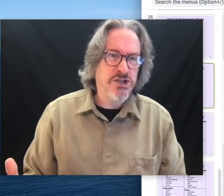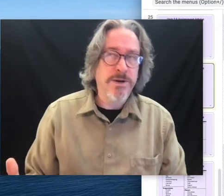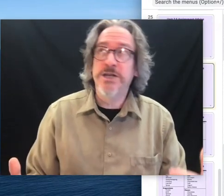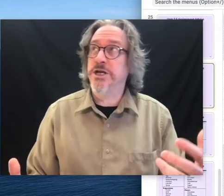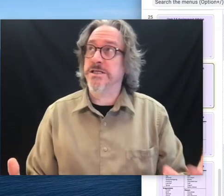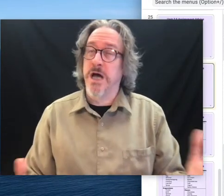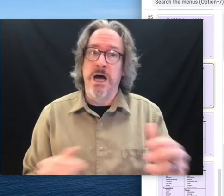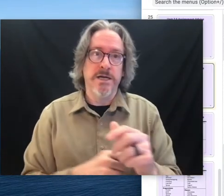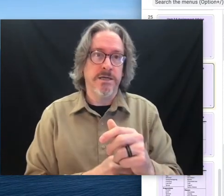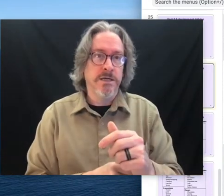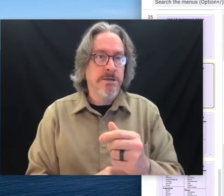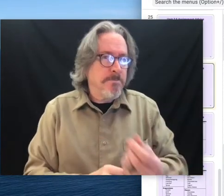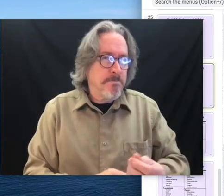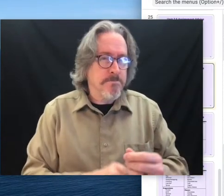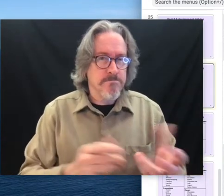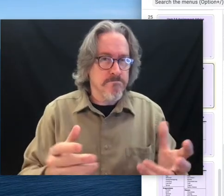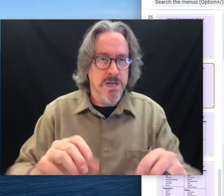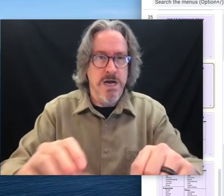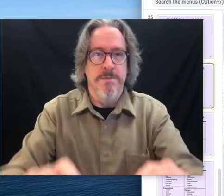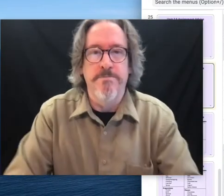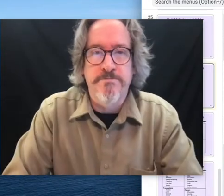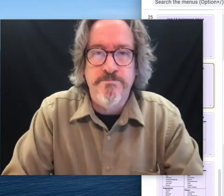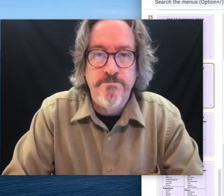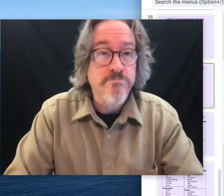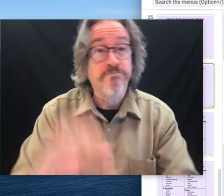It's strange, it's odd,